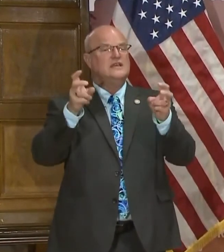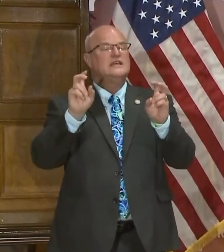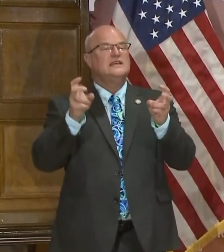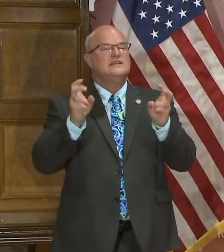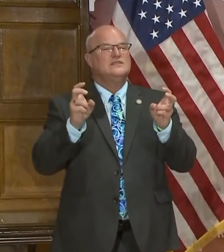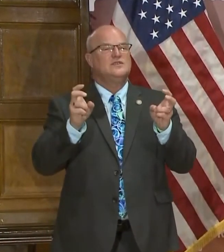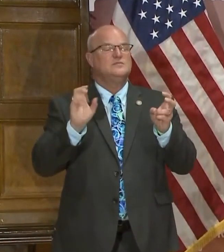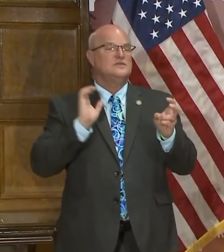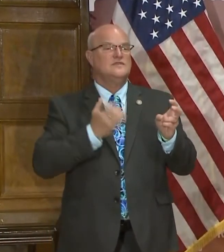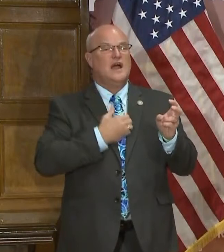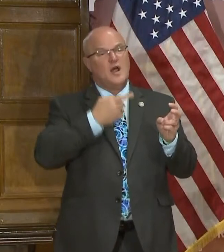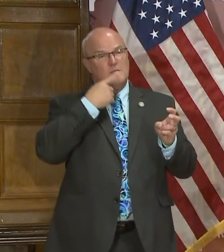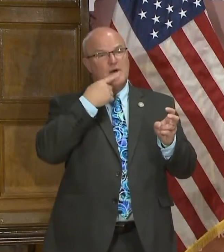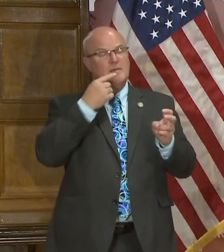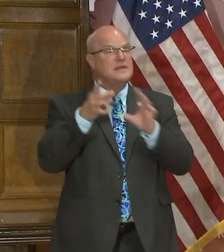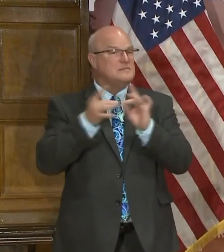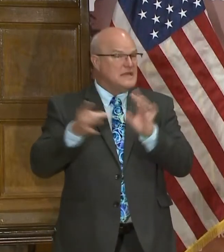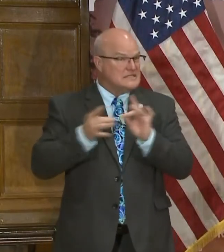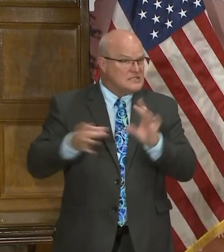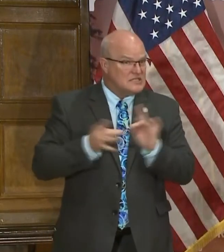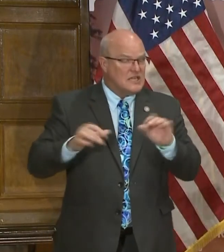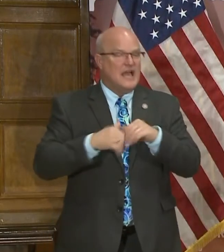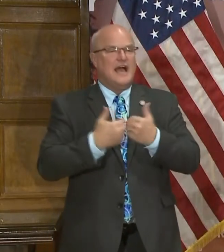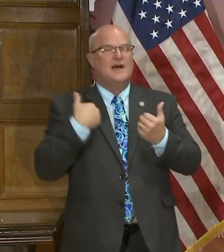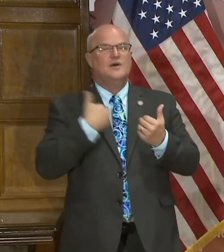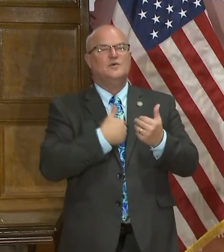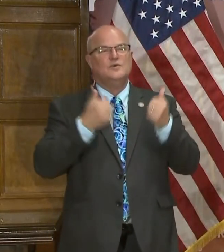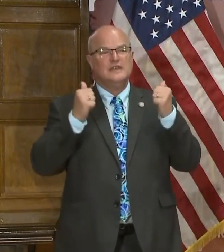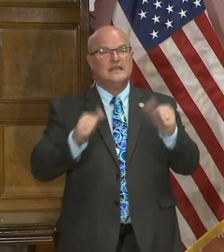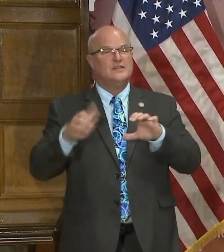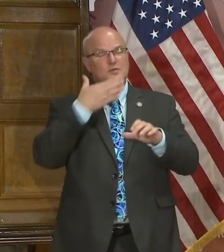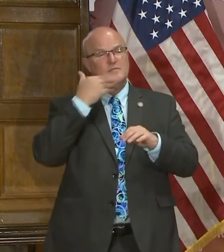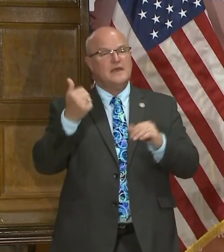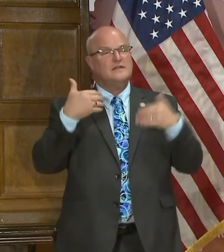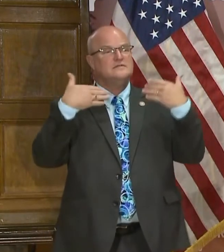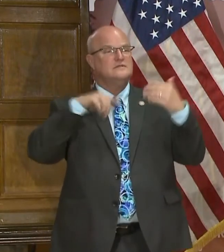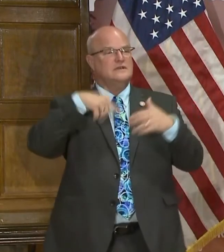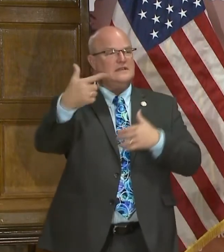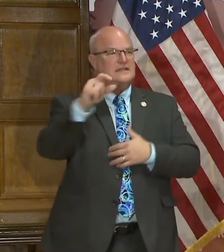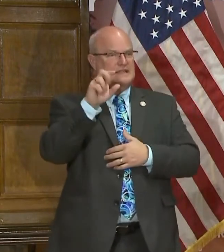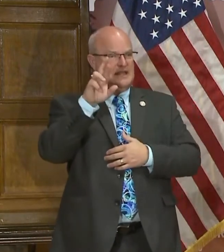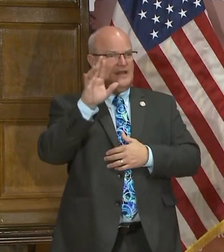terms of our public messaging and how we can do better. So, Larry?